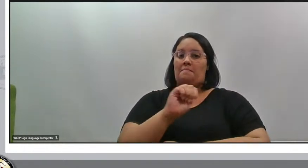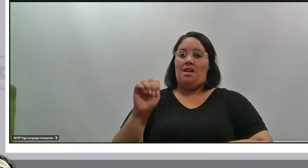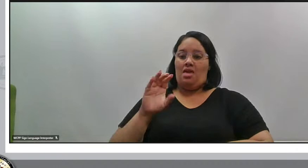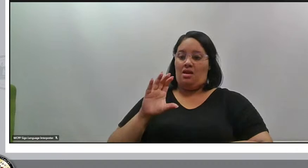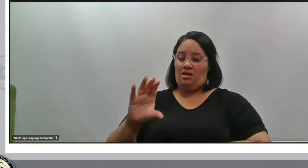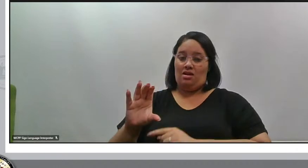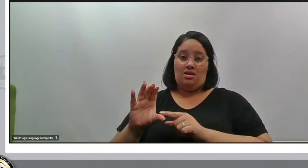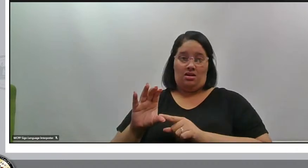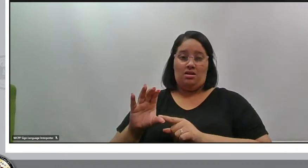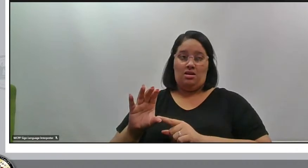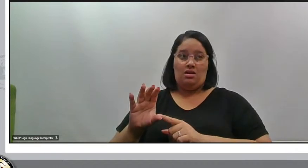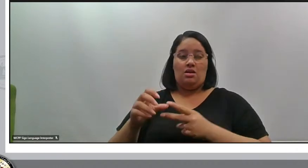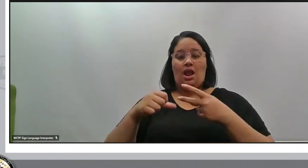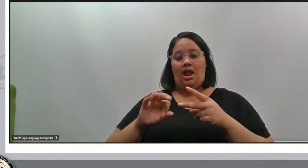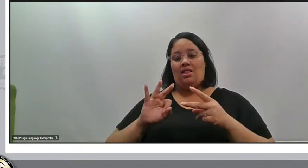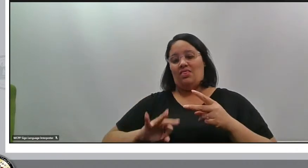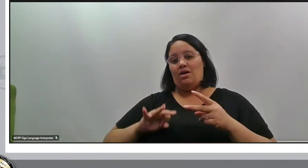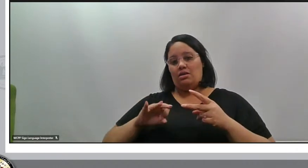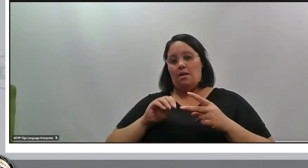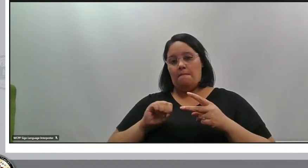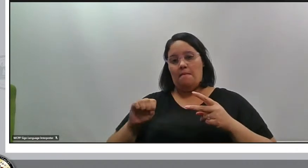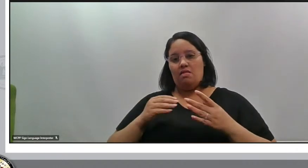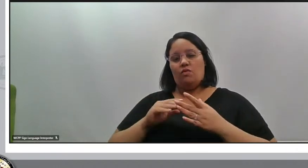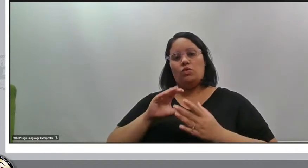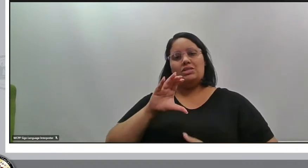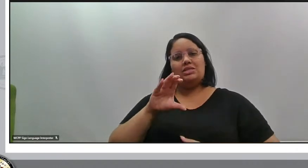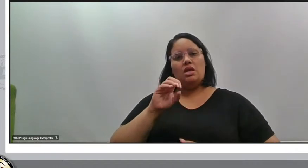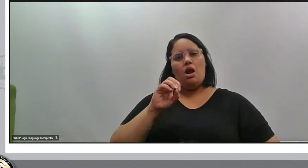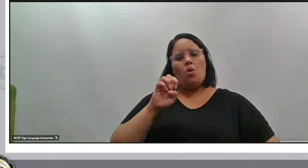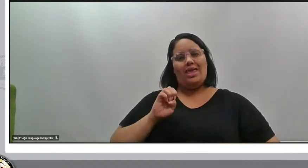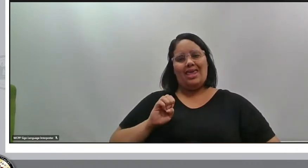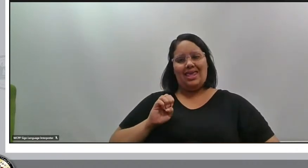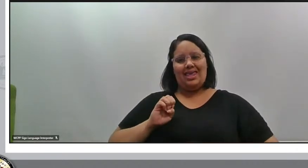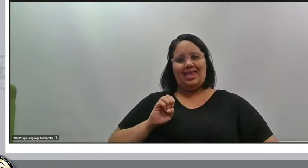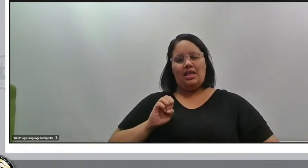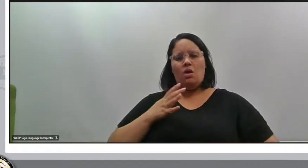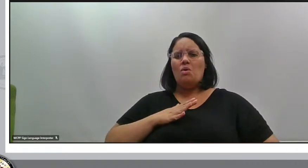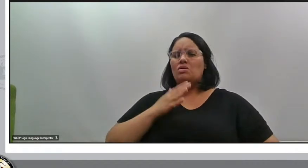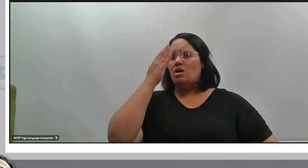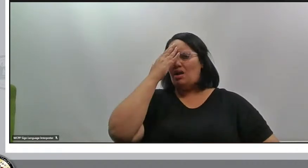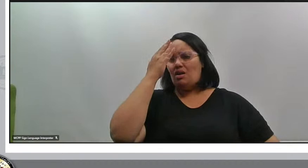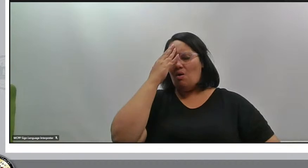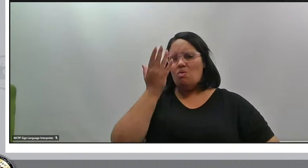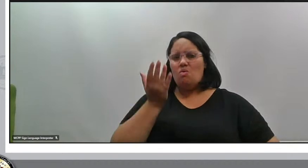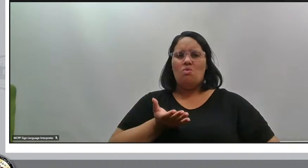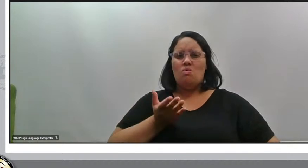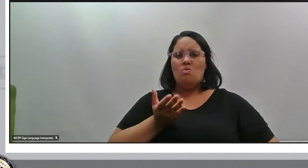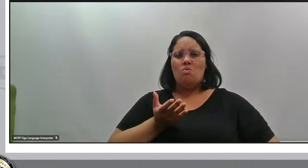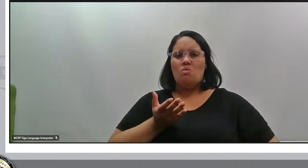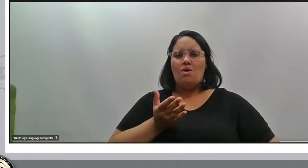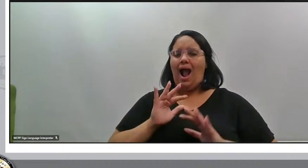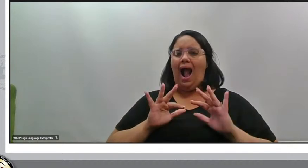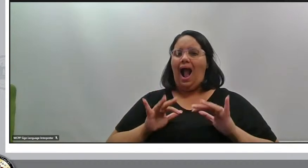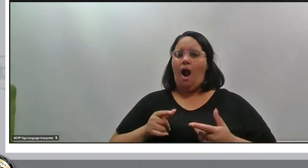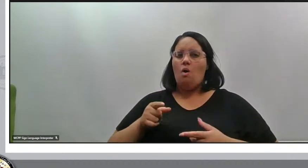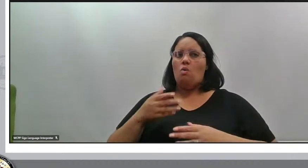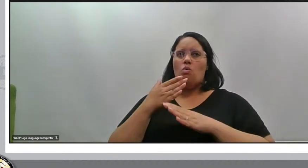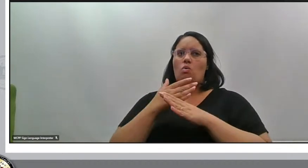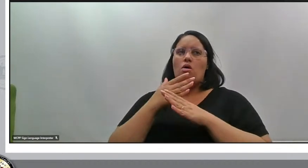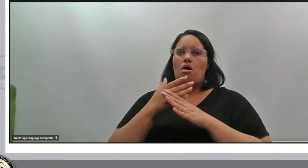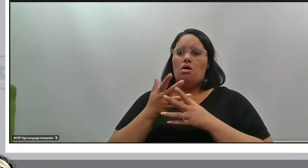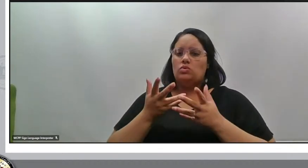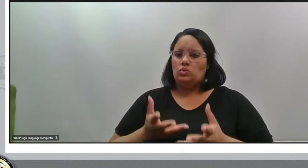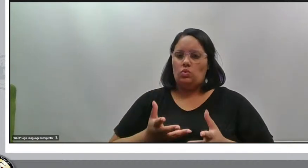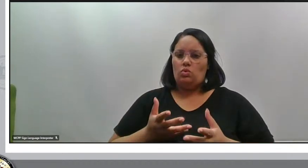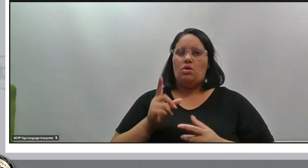rand, and 13 million is for COE. I just wanted to understand how that works. What is